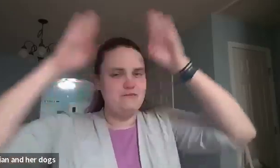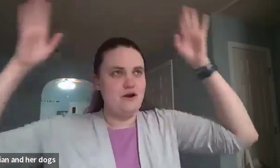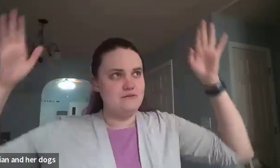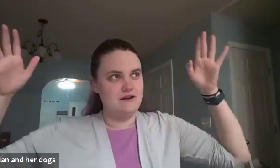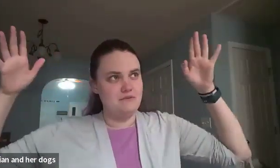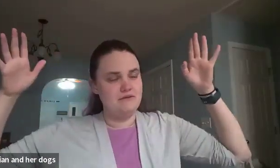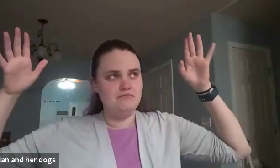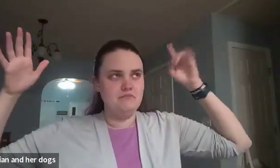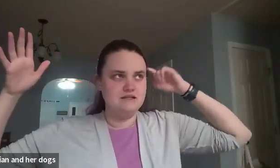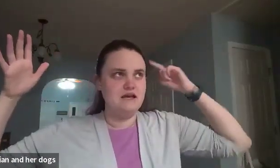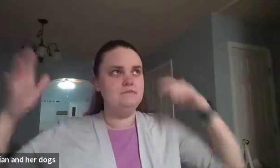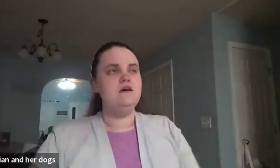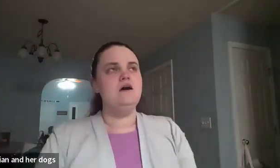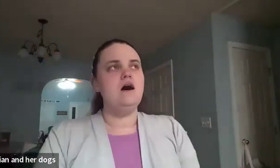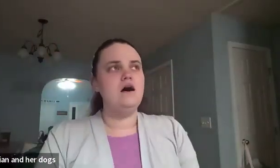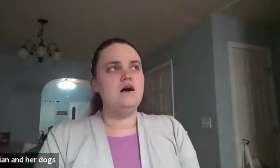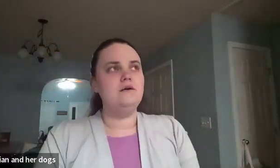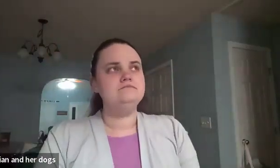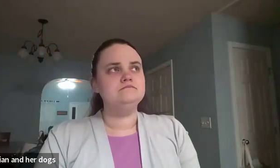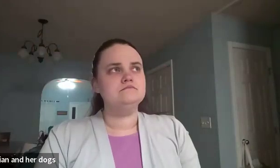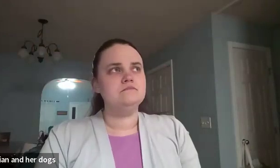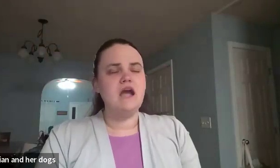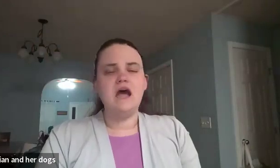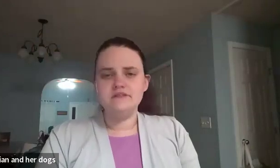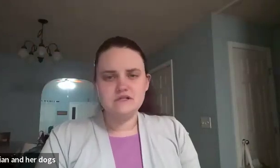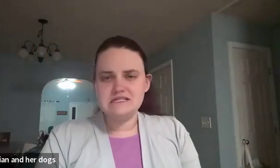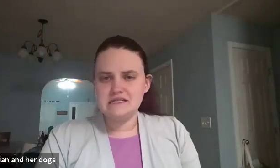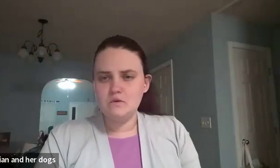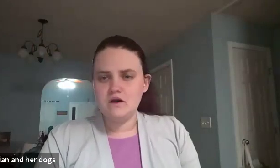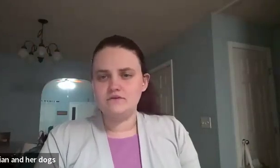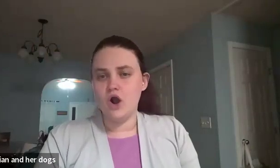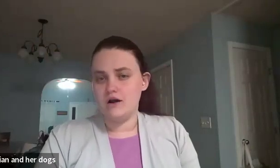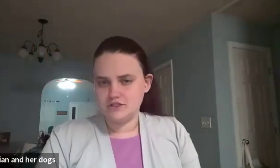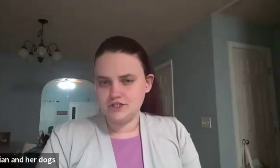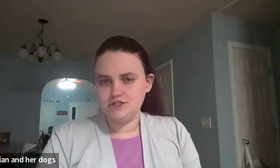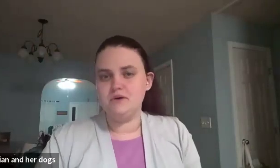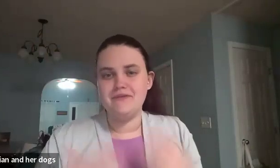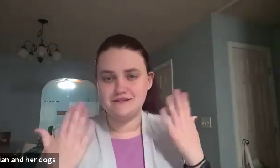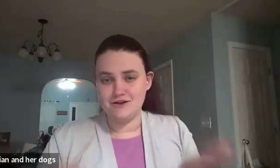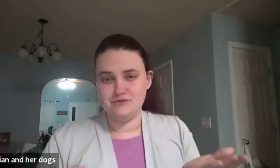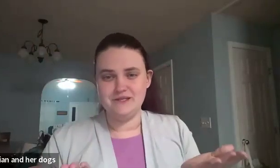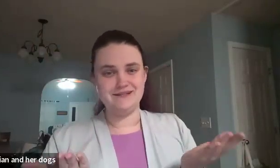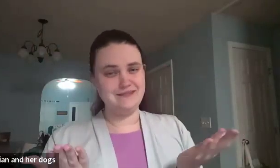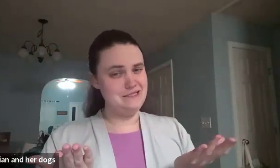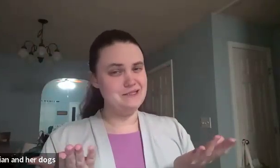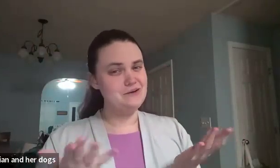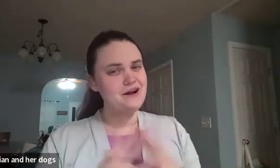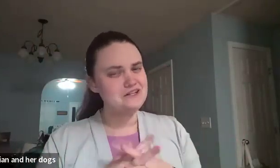very broad right now in my mindset. Um, like I haven't really seen one for ostrich, but that's also because,